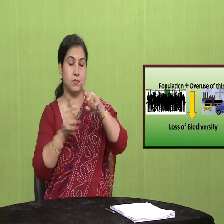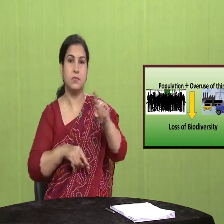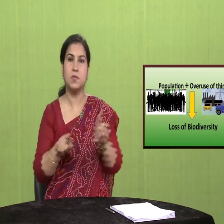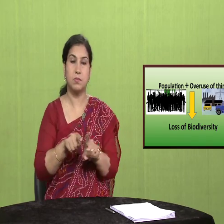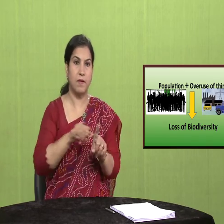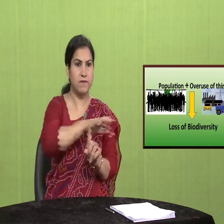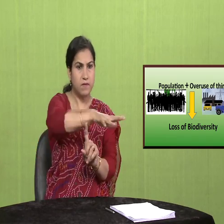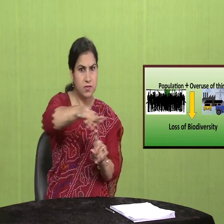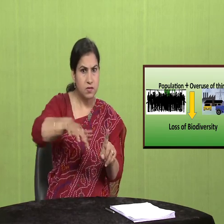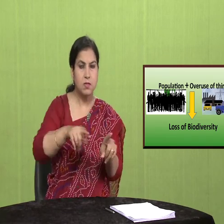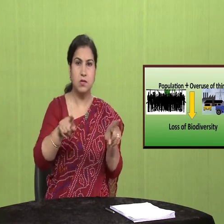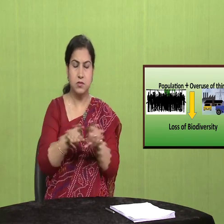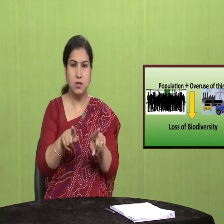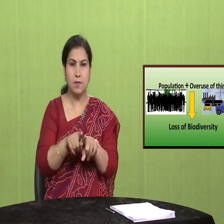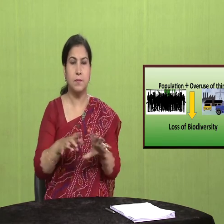also the social,